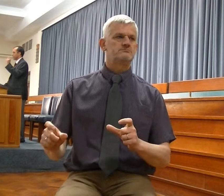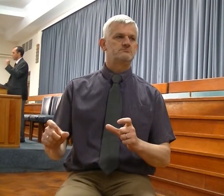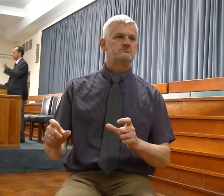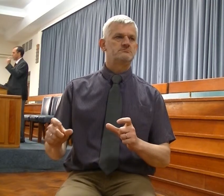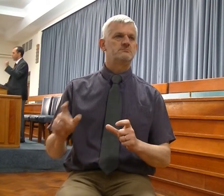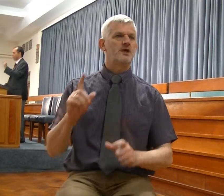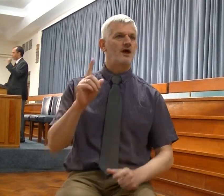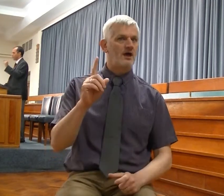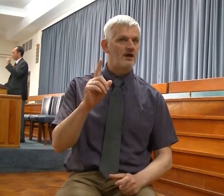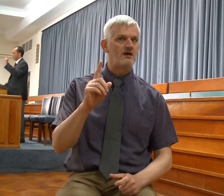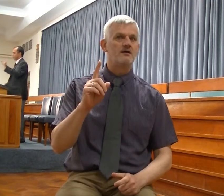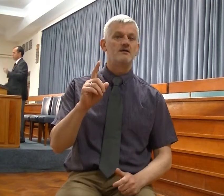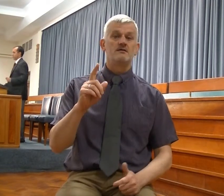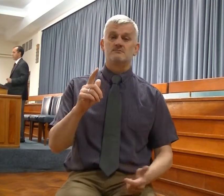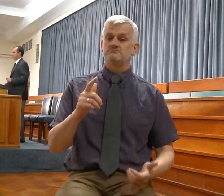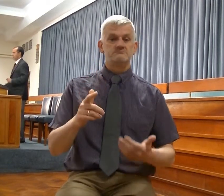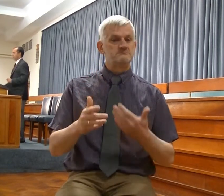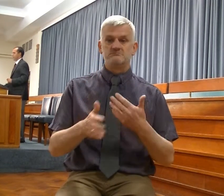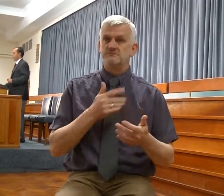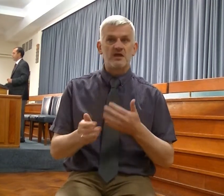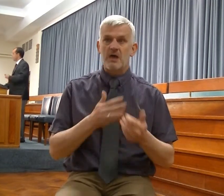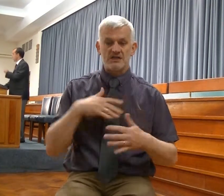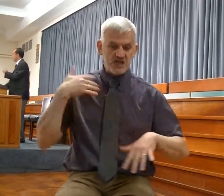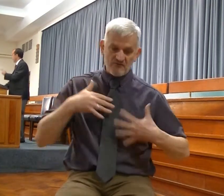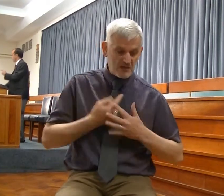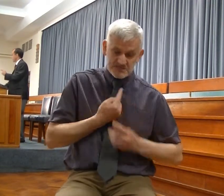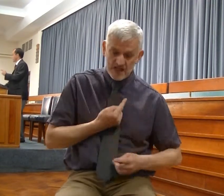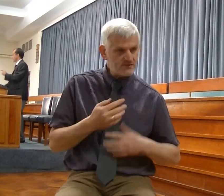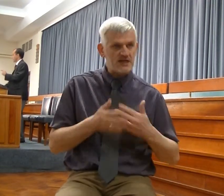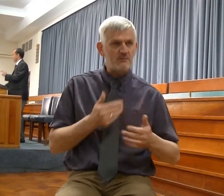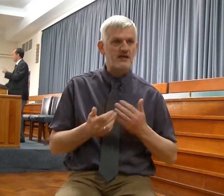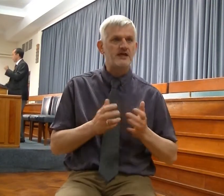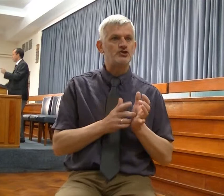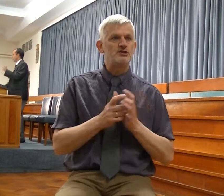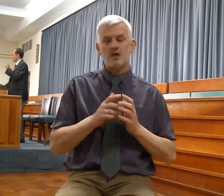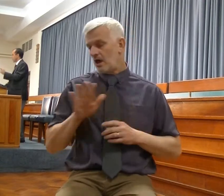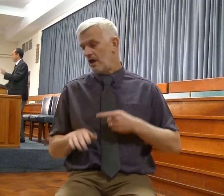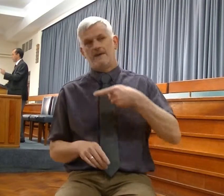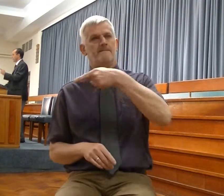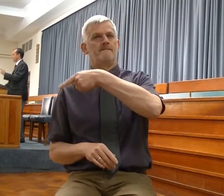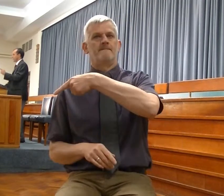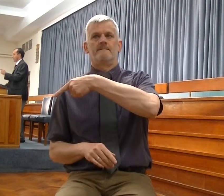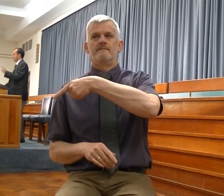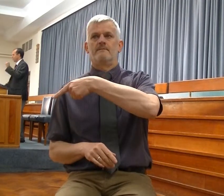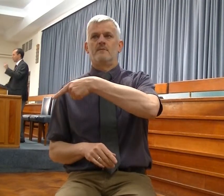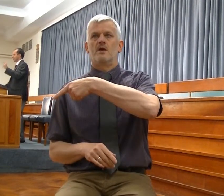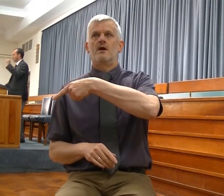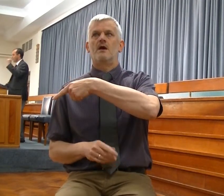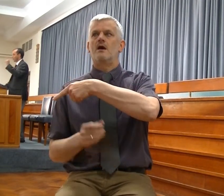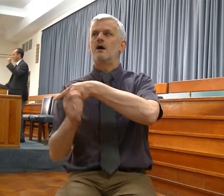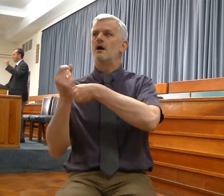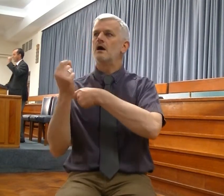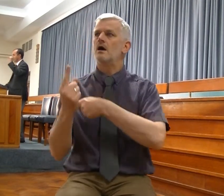can still think about other people. Isn't that a lesson? When we are suffering,